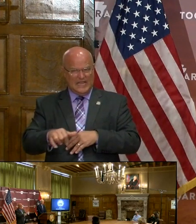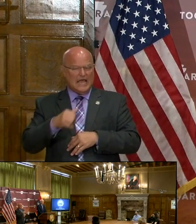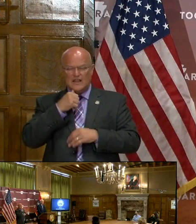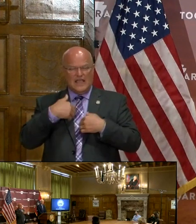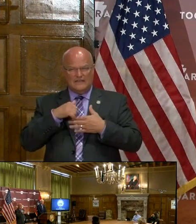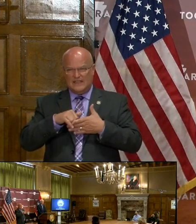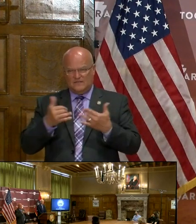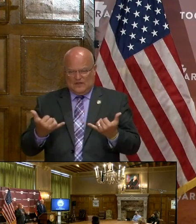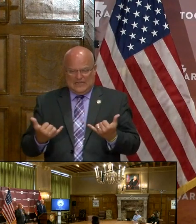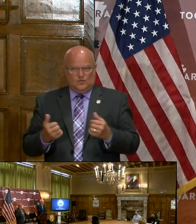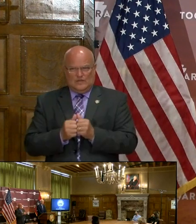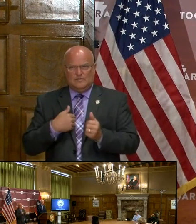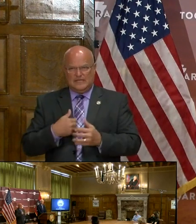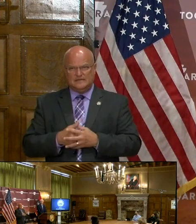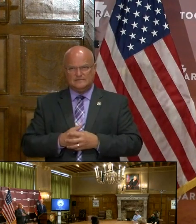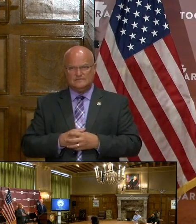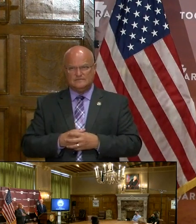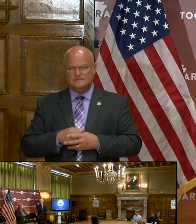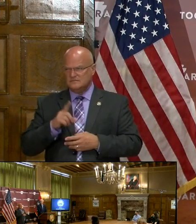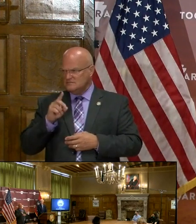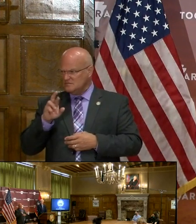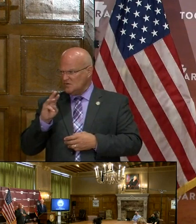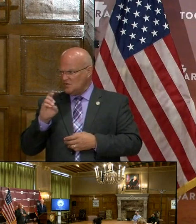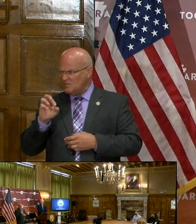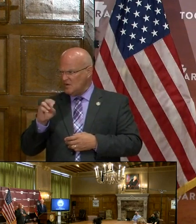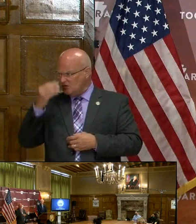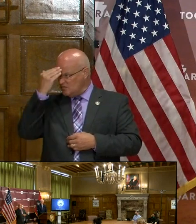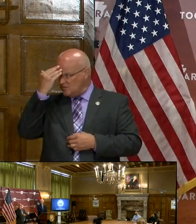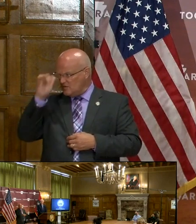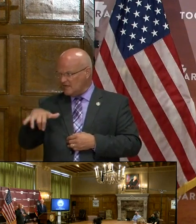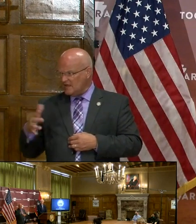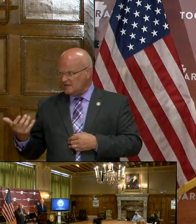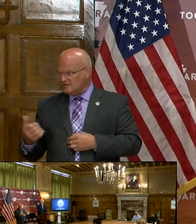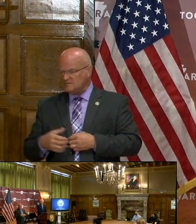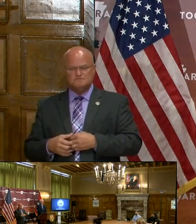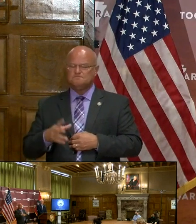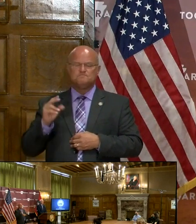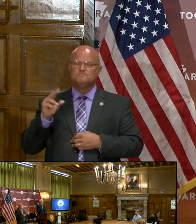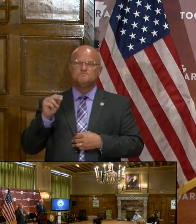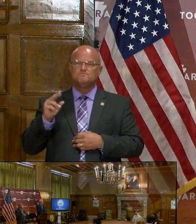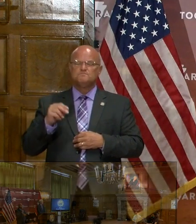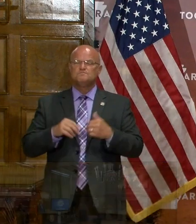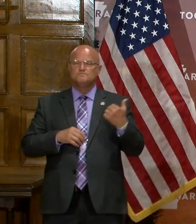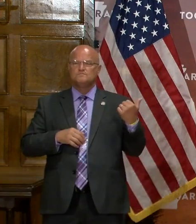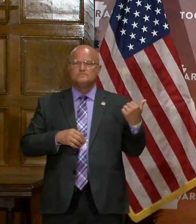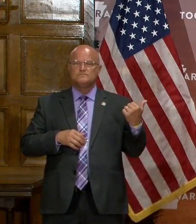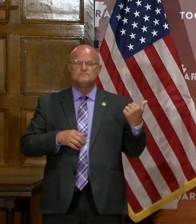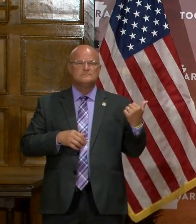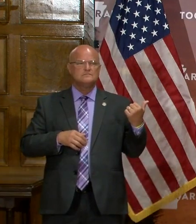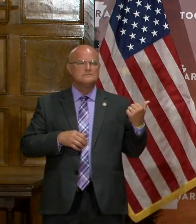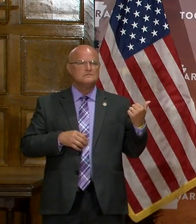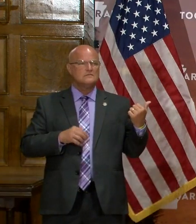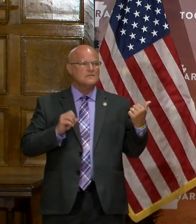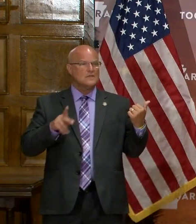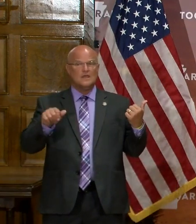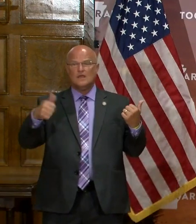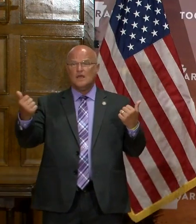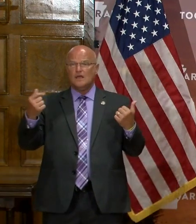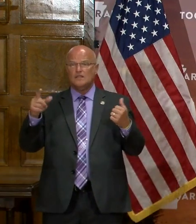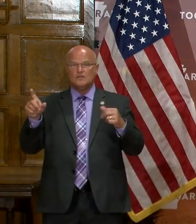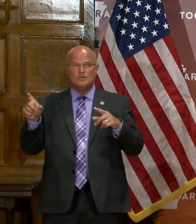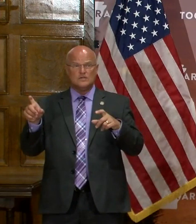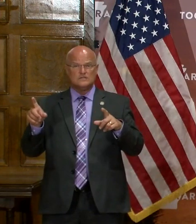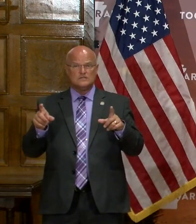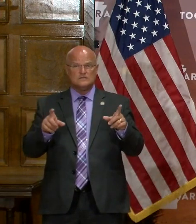just don't have that in front of me. Dr. Romero, are you familiar with that? No, sir. Okay. Another